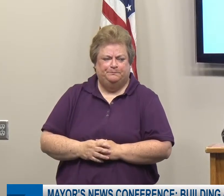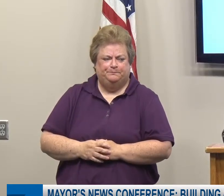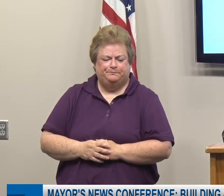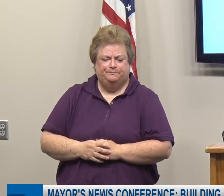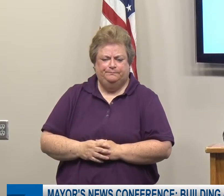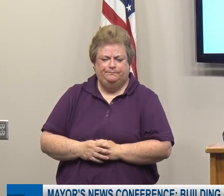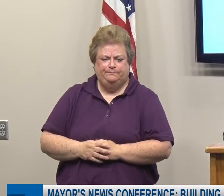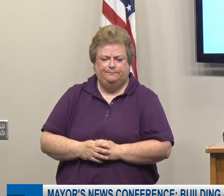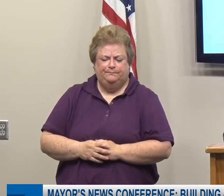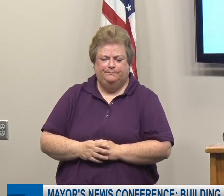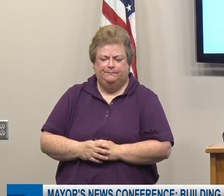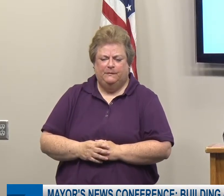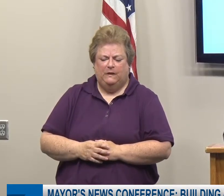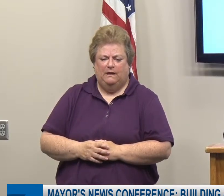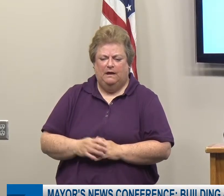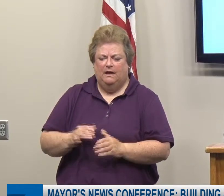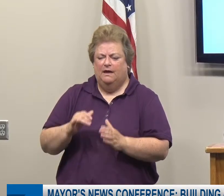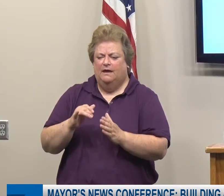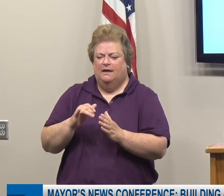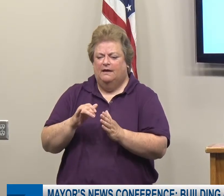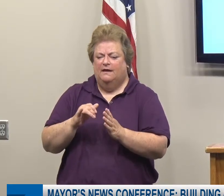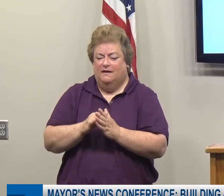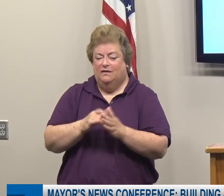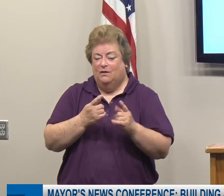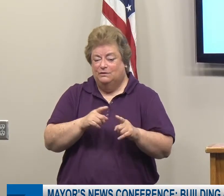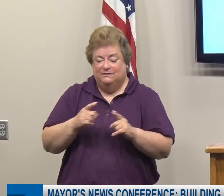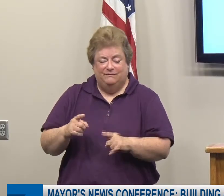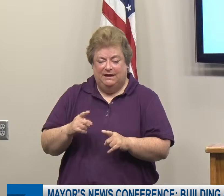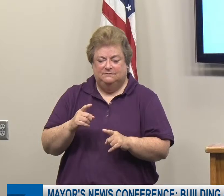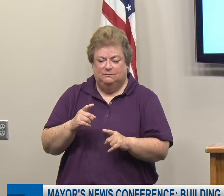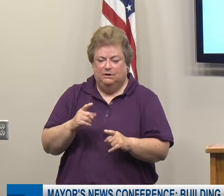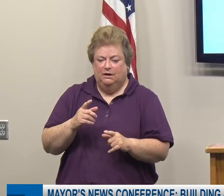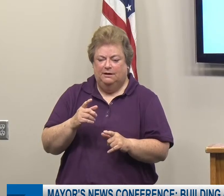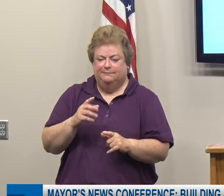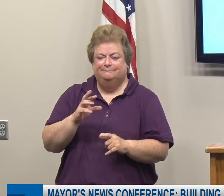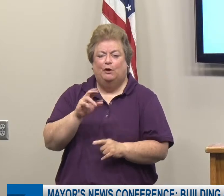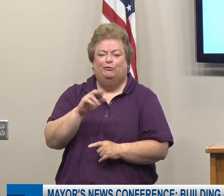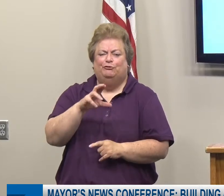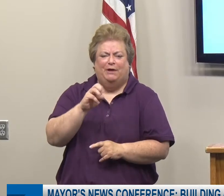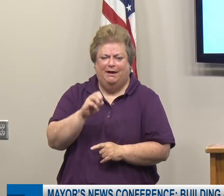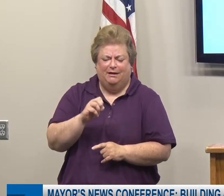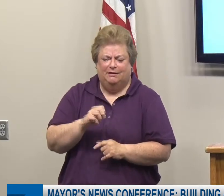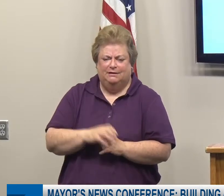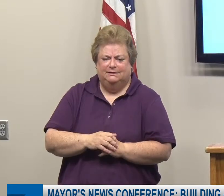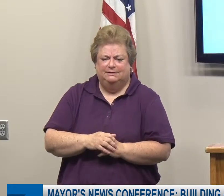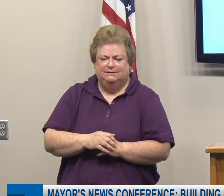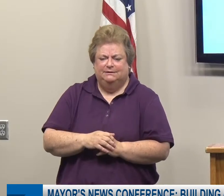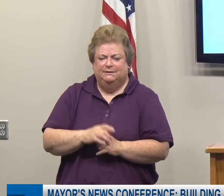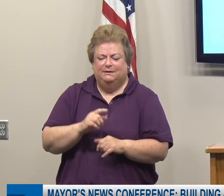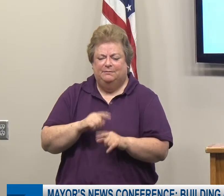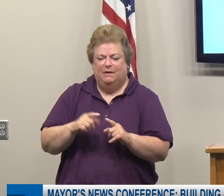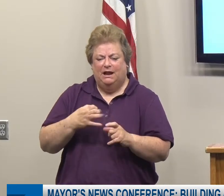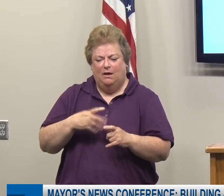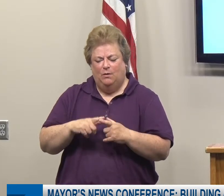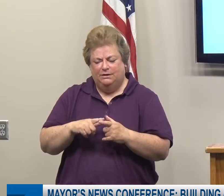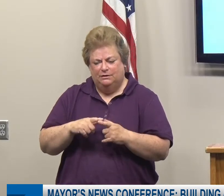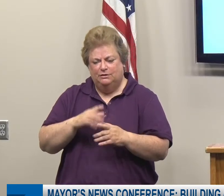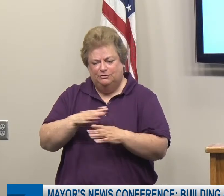These are some extraordinary events, and I want to share my commitment and the commitment on